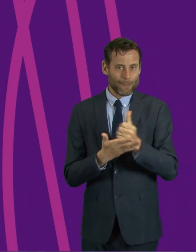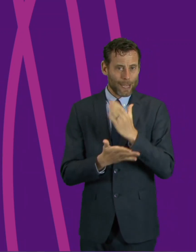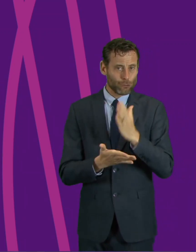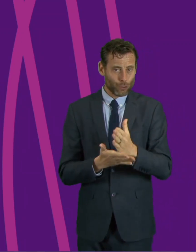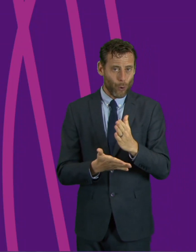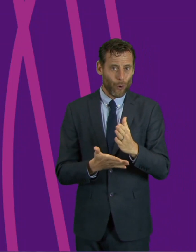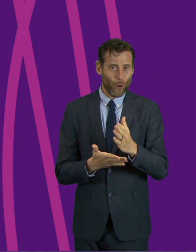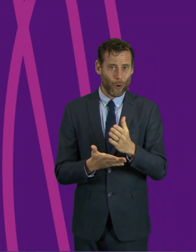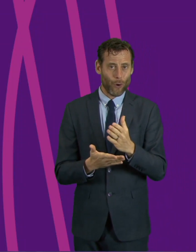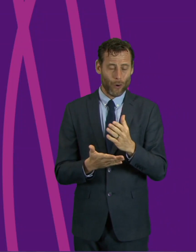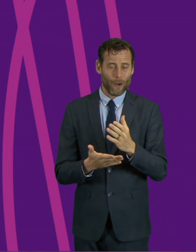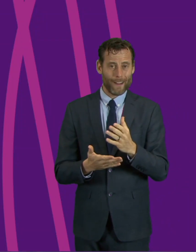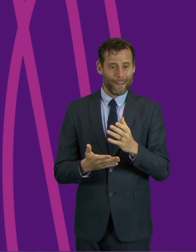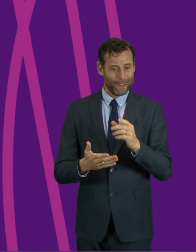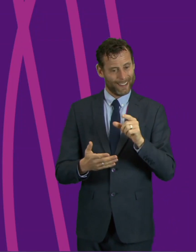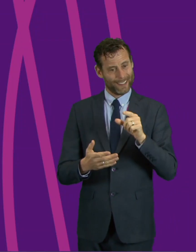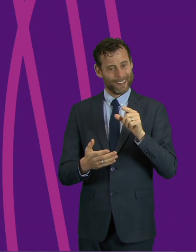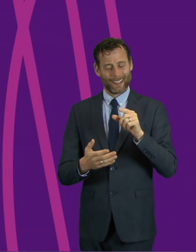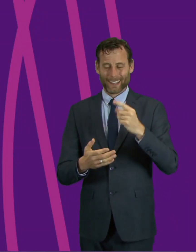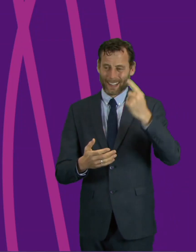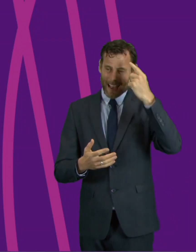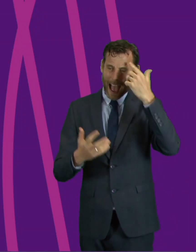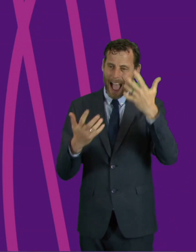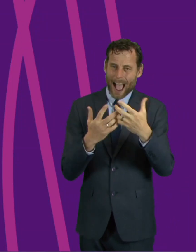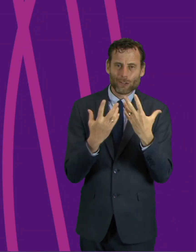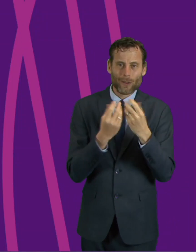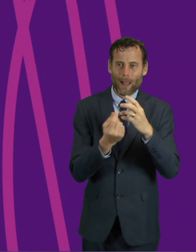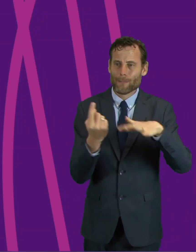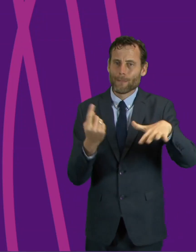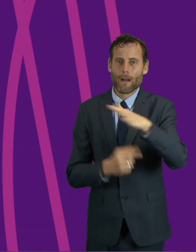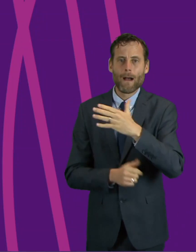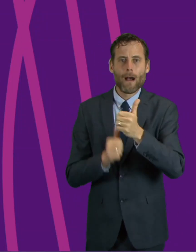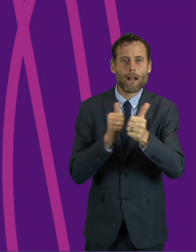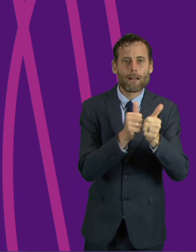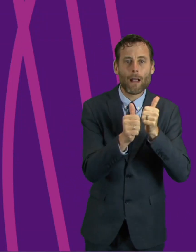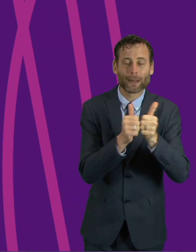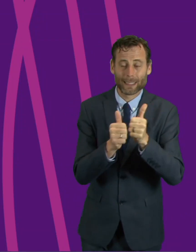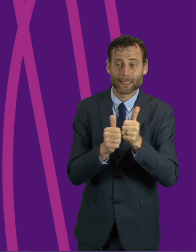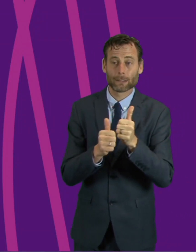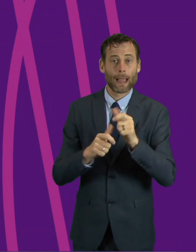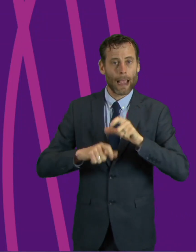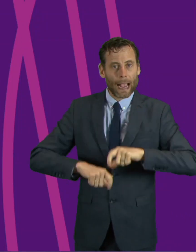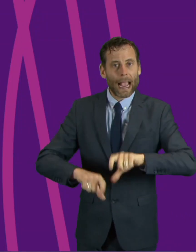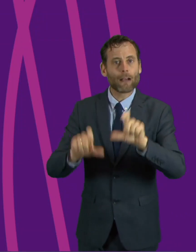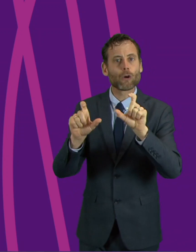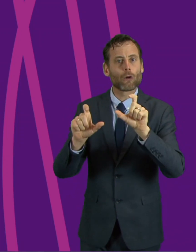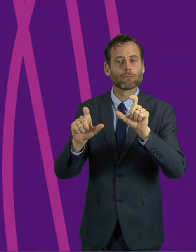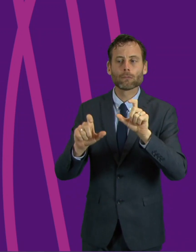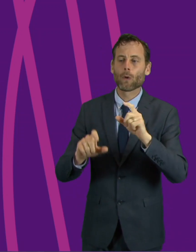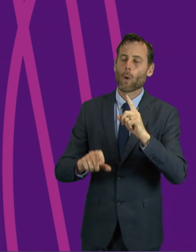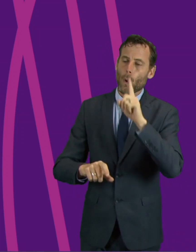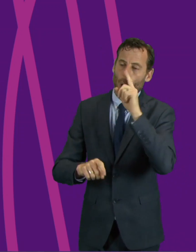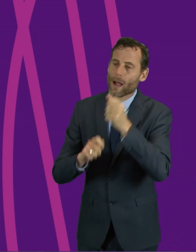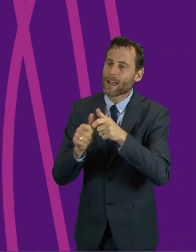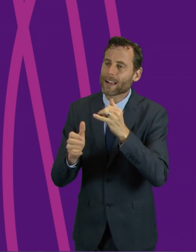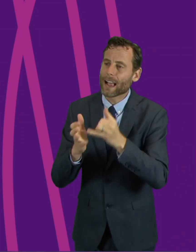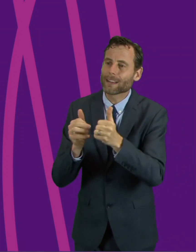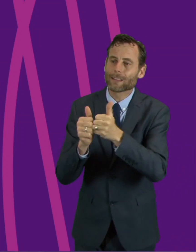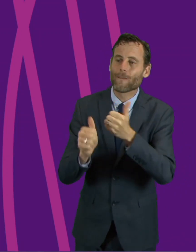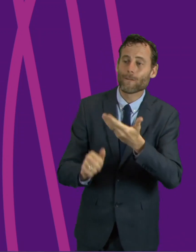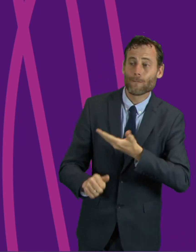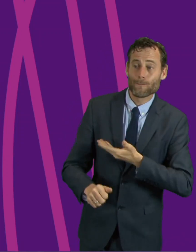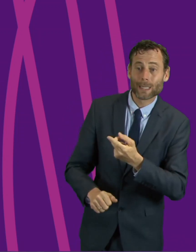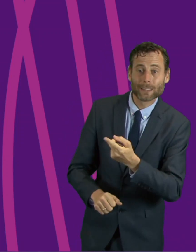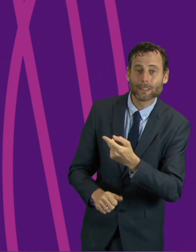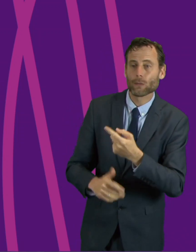respond to the virus. And I would also therefore encourage companies, whether in the oil and gas sector or more generally, to investigate